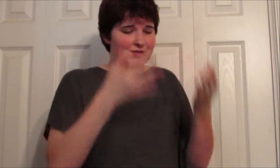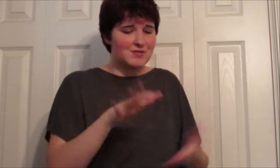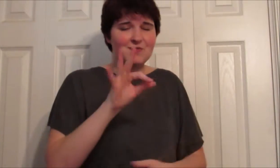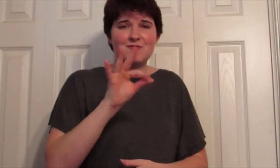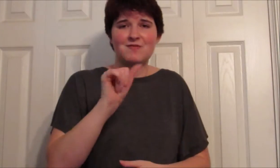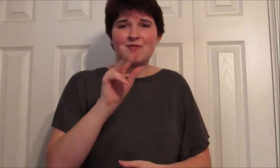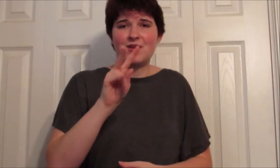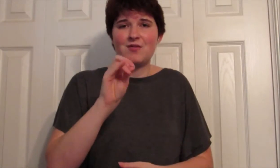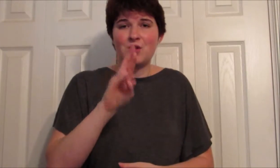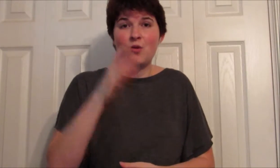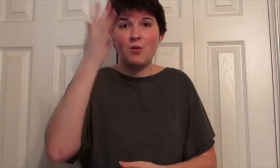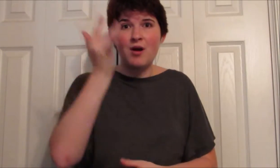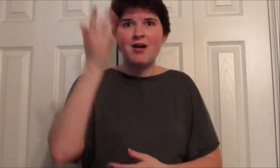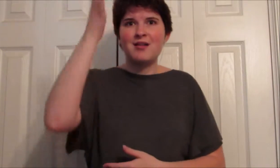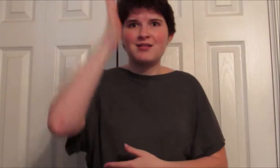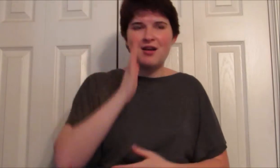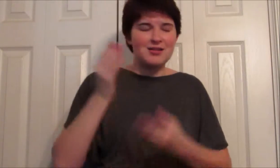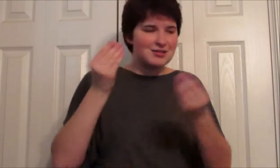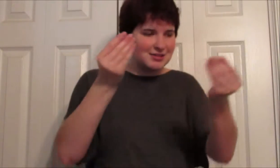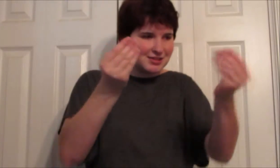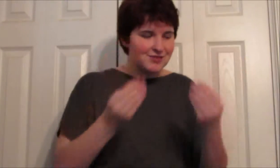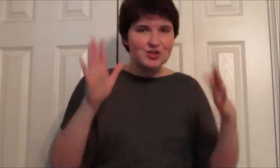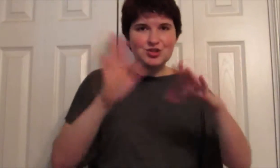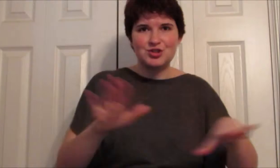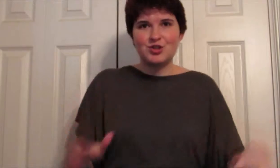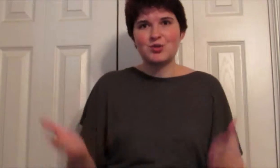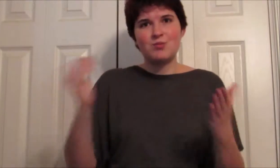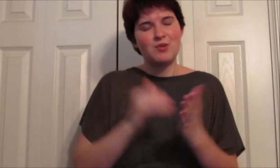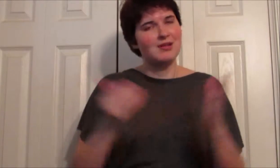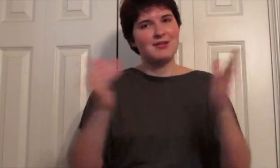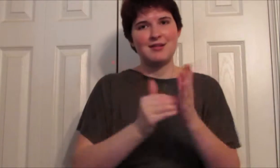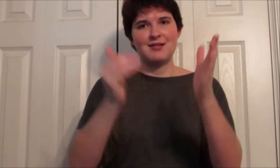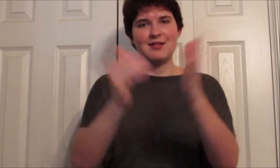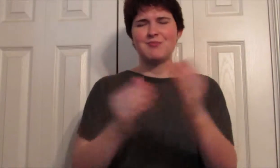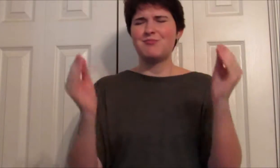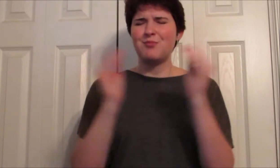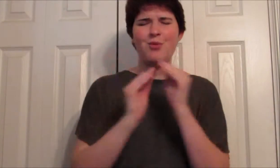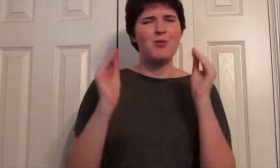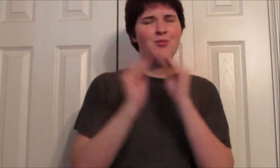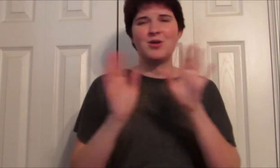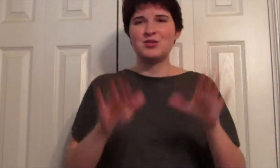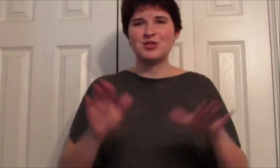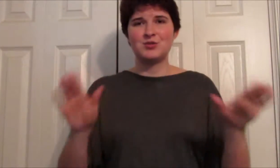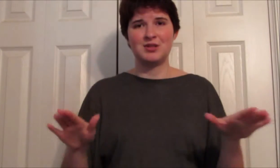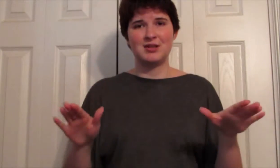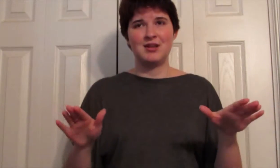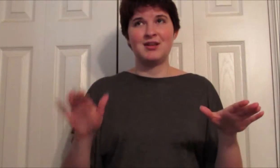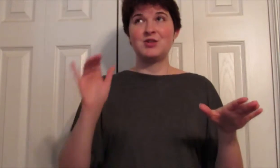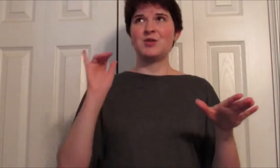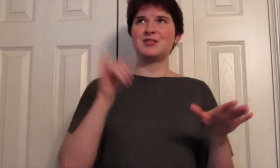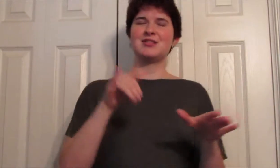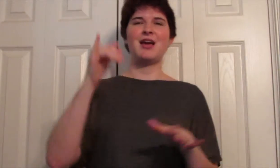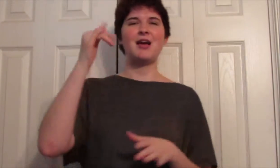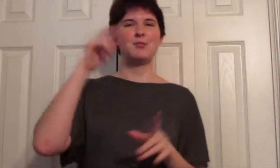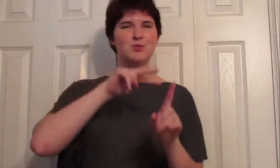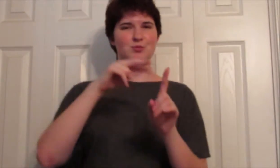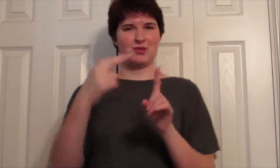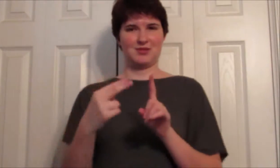because God just keeps sending children to this church. And so it is in that spirit that